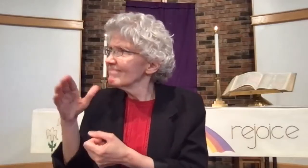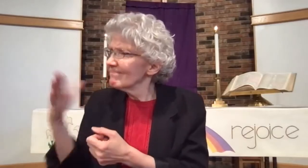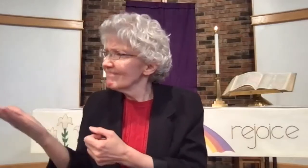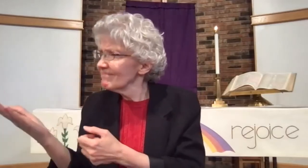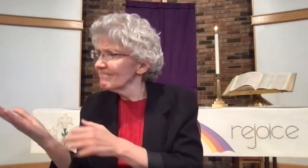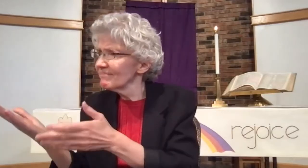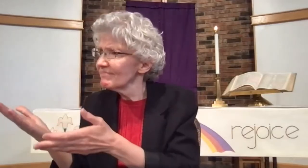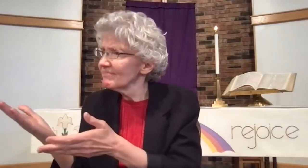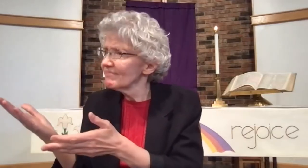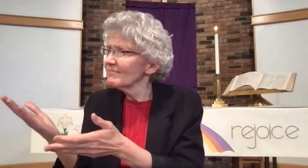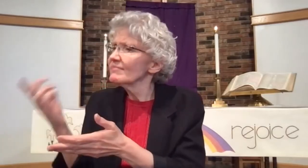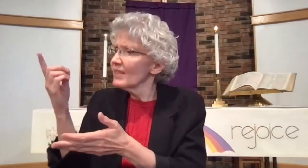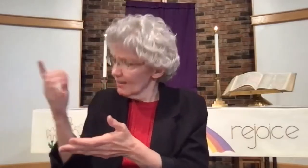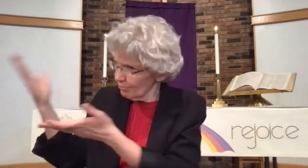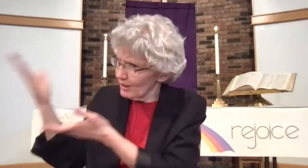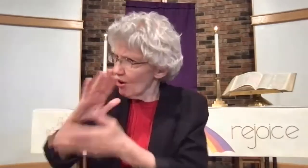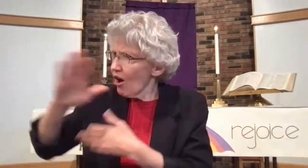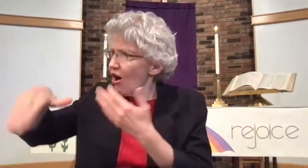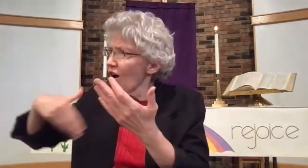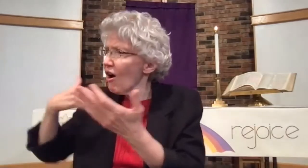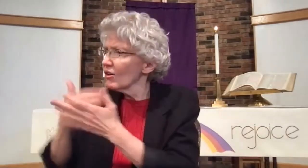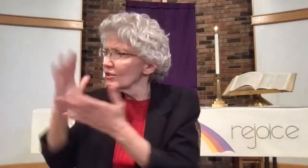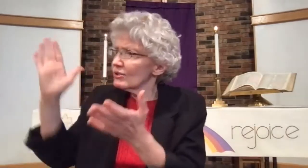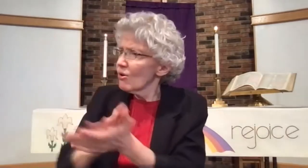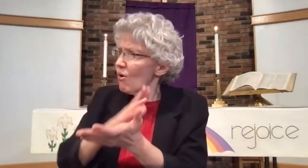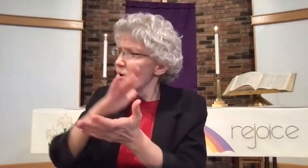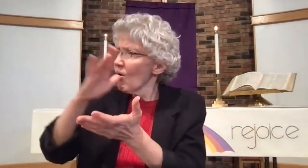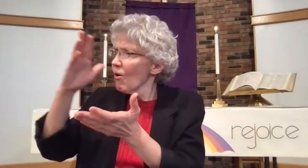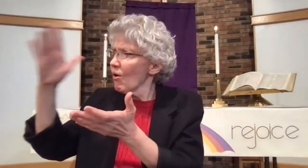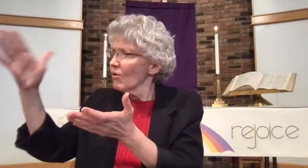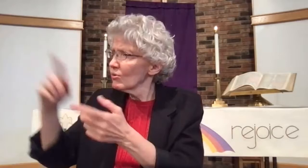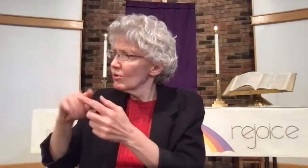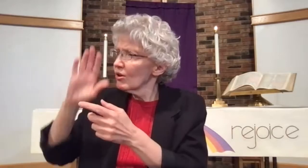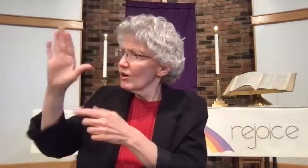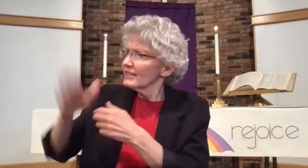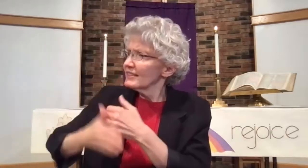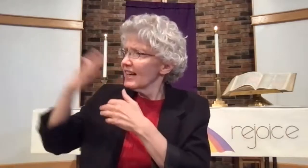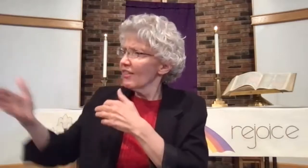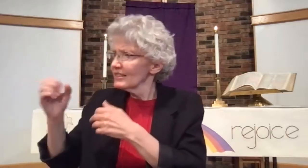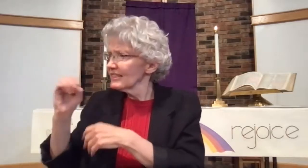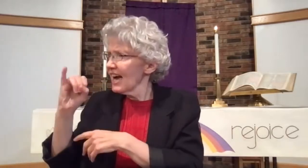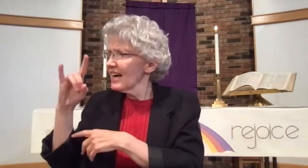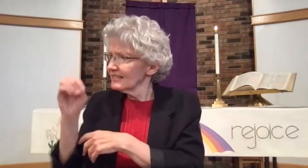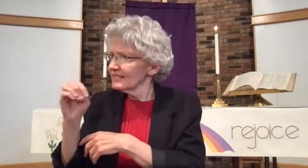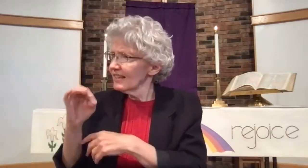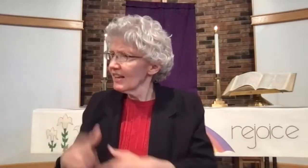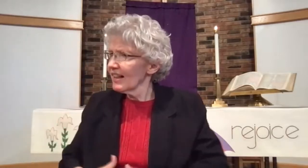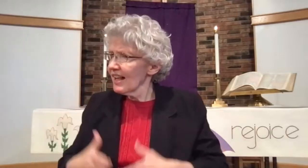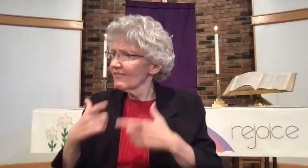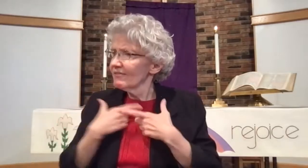Whenever we or our loved ones encounter death, you bring all of us to glory